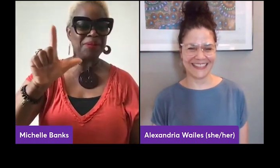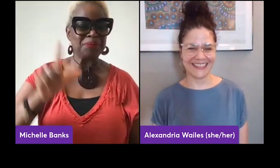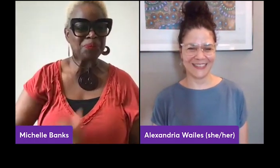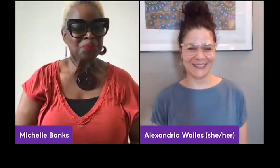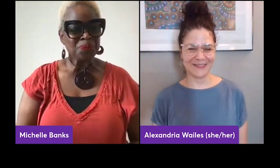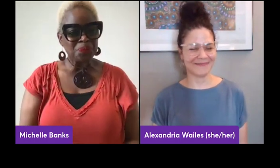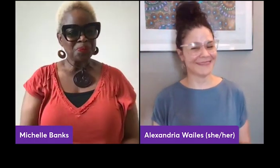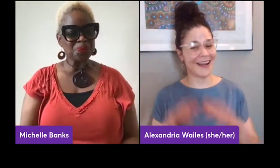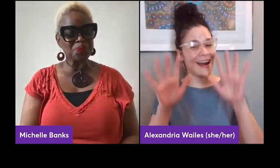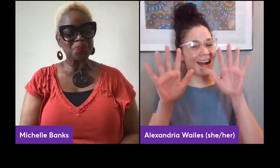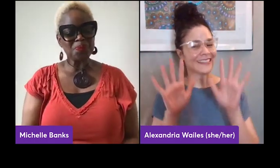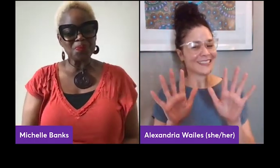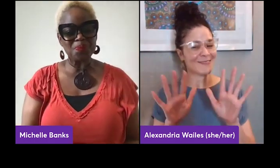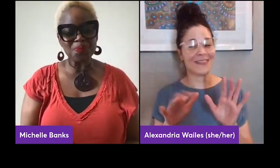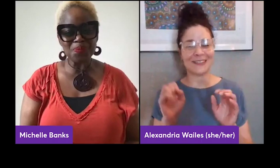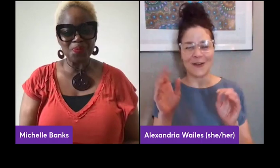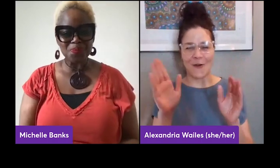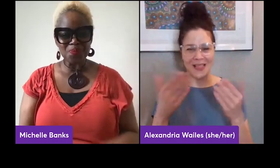DASL.